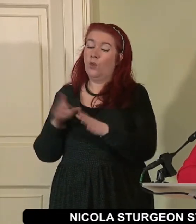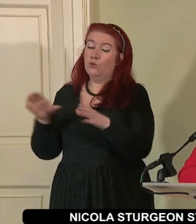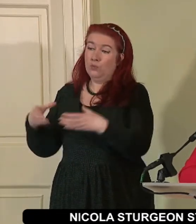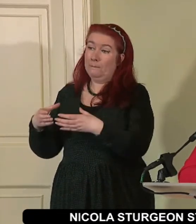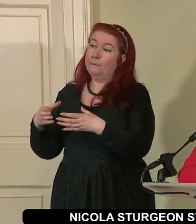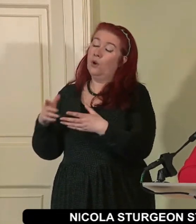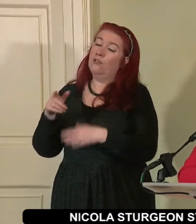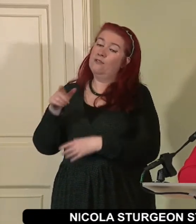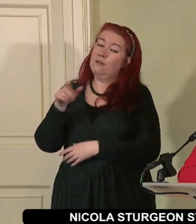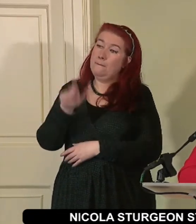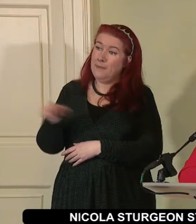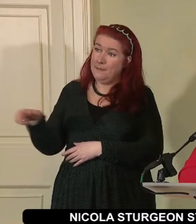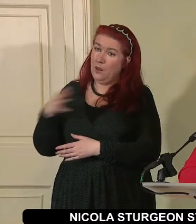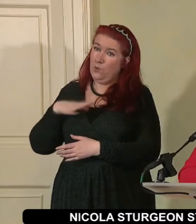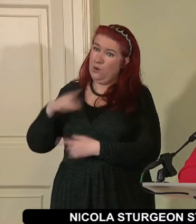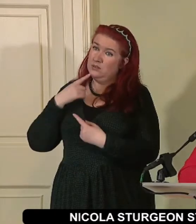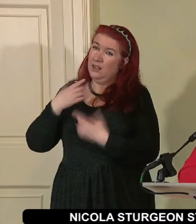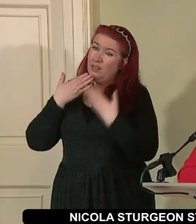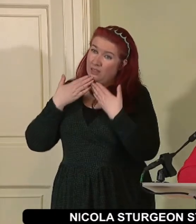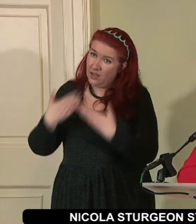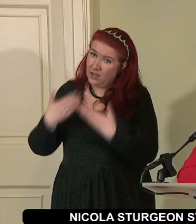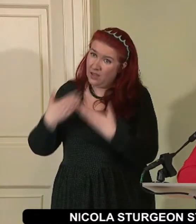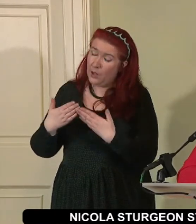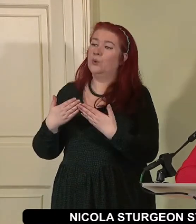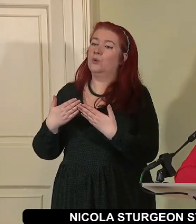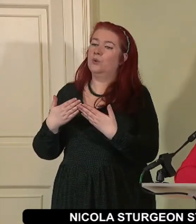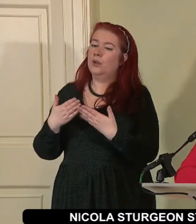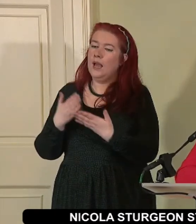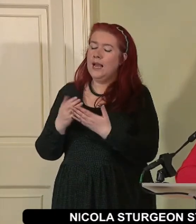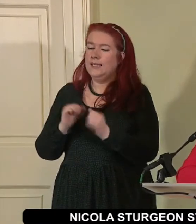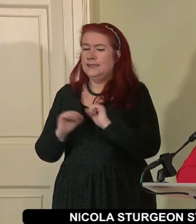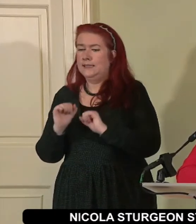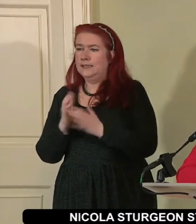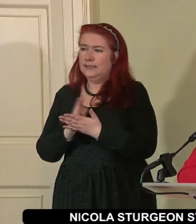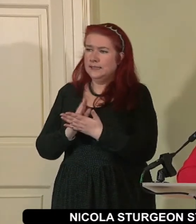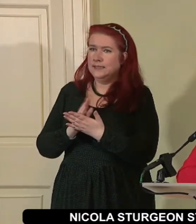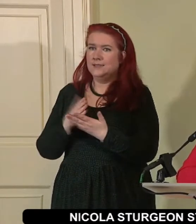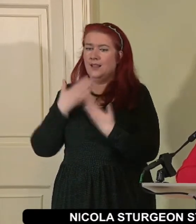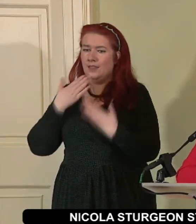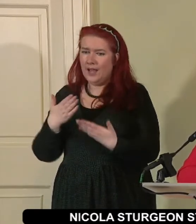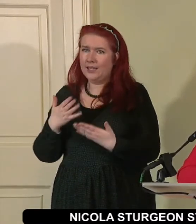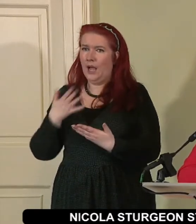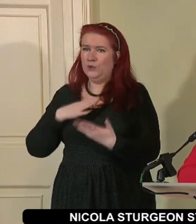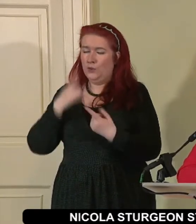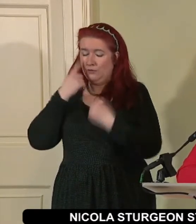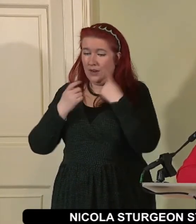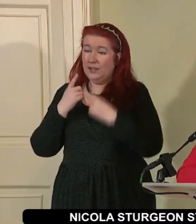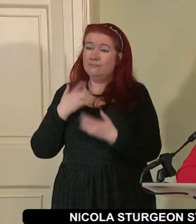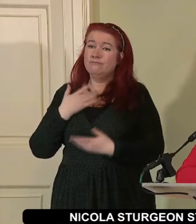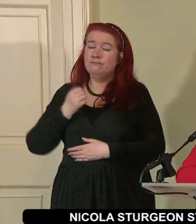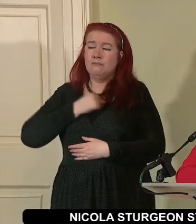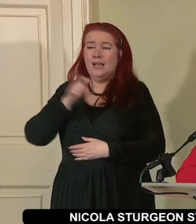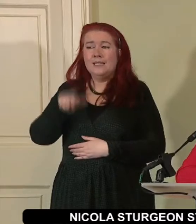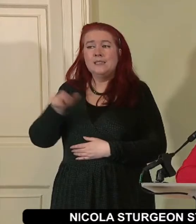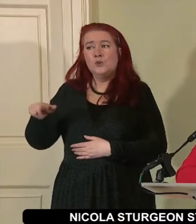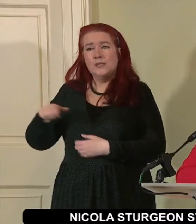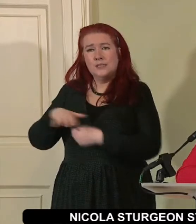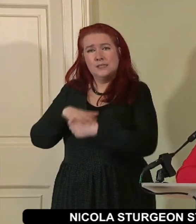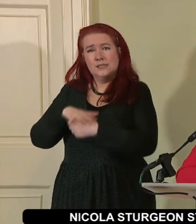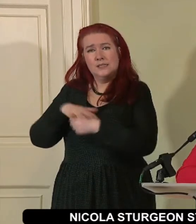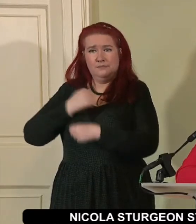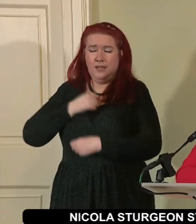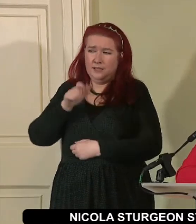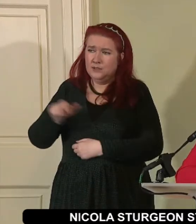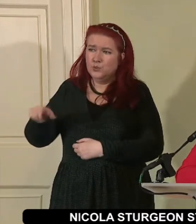that I want to thank and was hesitant in doing it today in case I started to cry are my constituents who